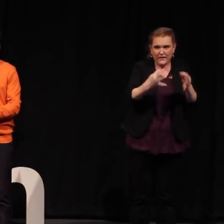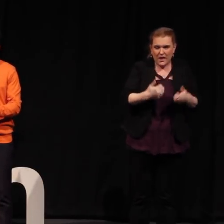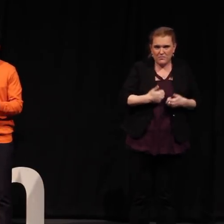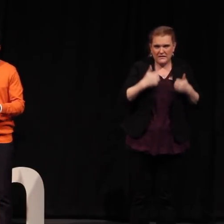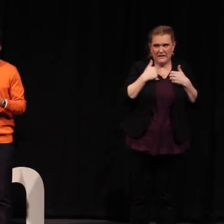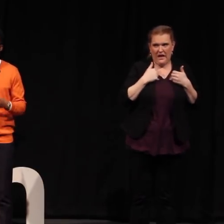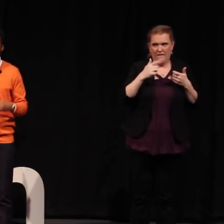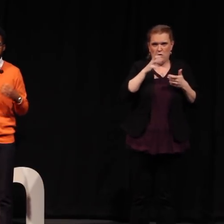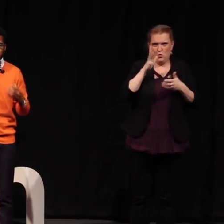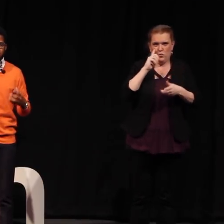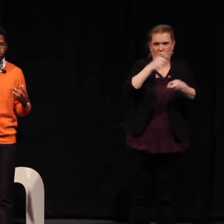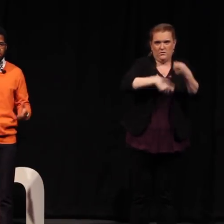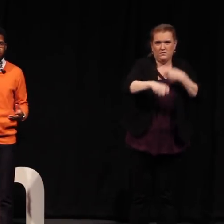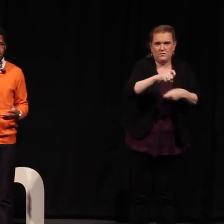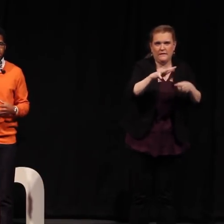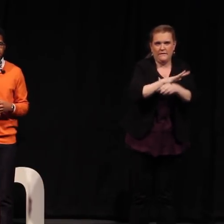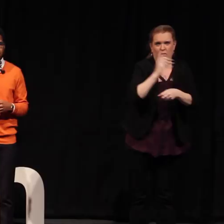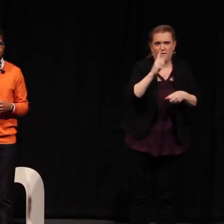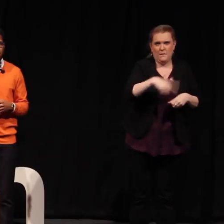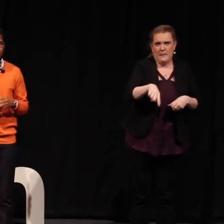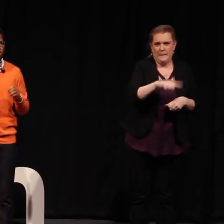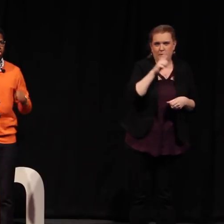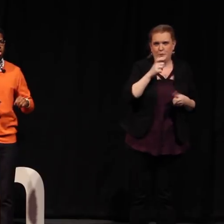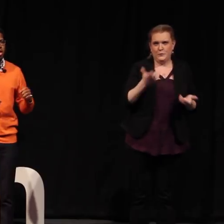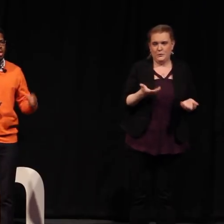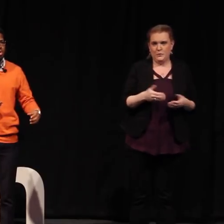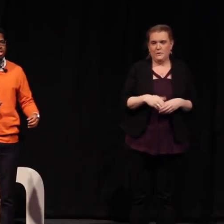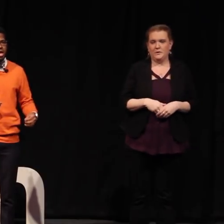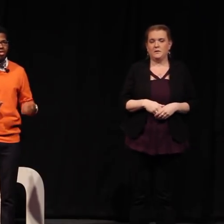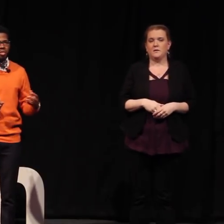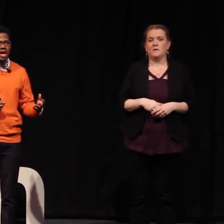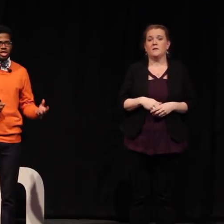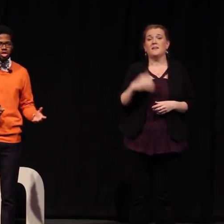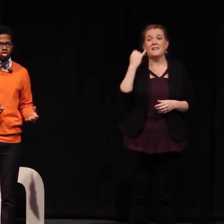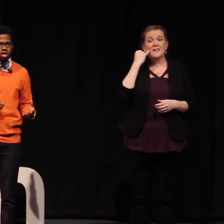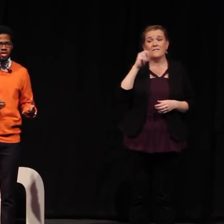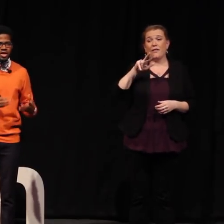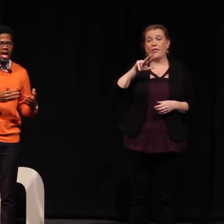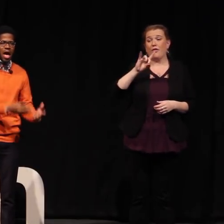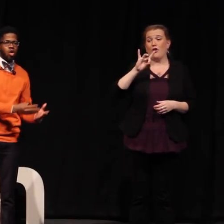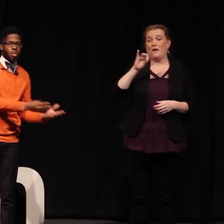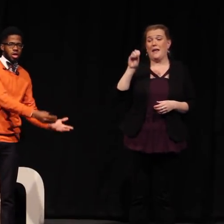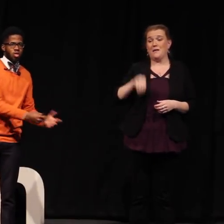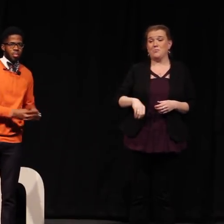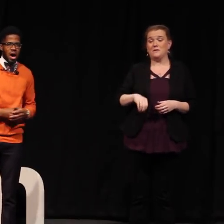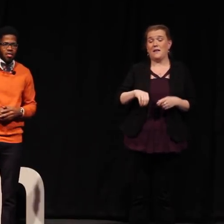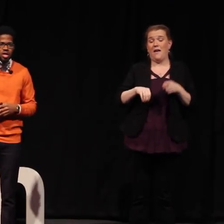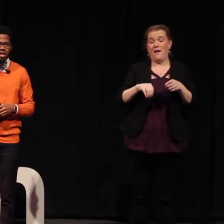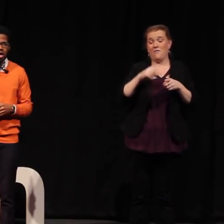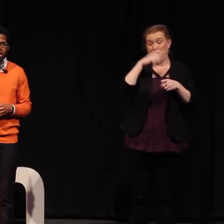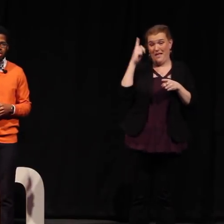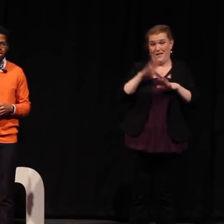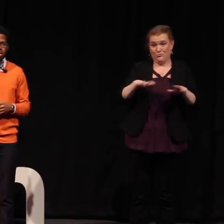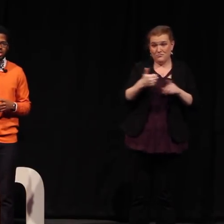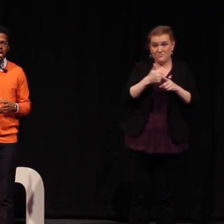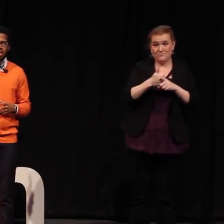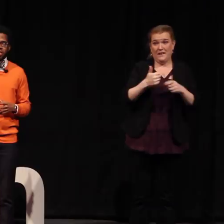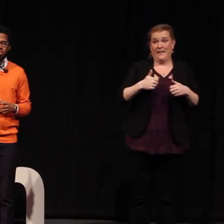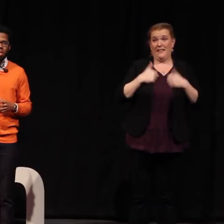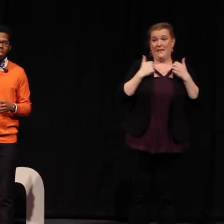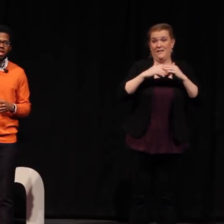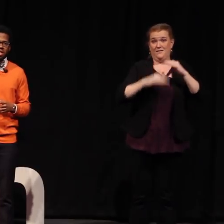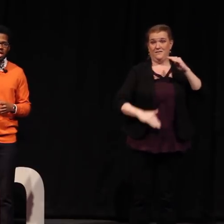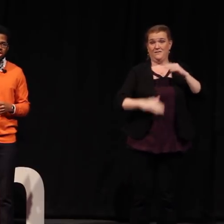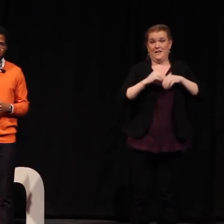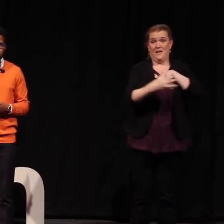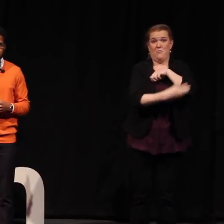the questions that exist in those voids when the 38% of black children living at or below the poverty line decide that